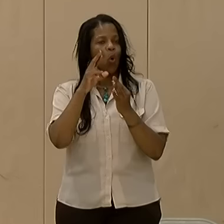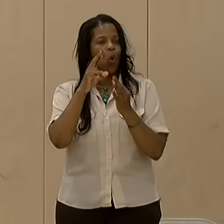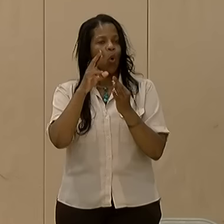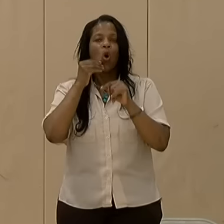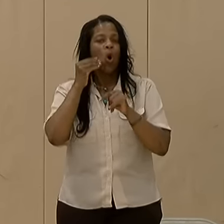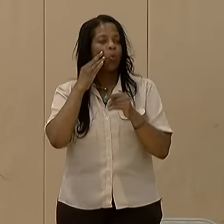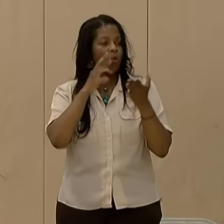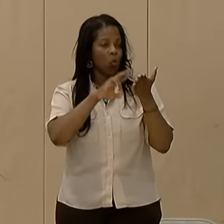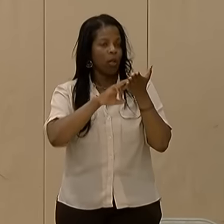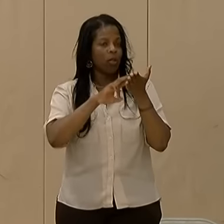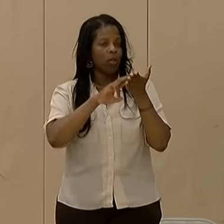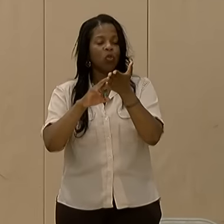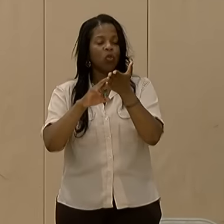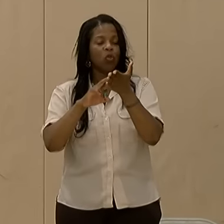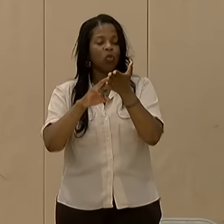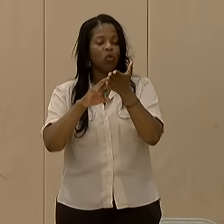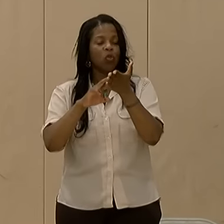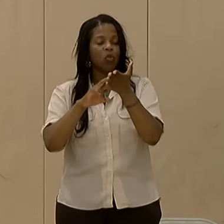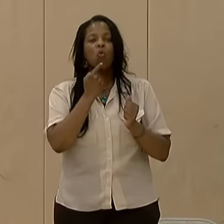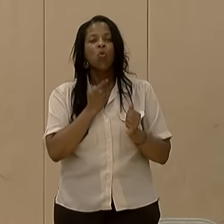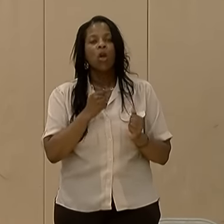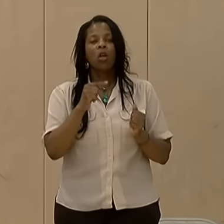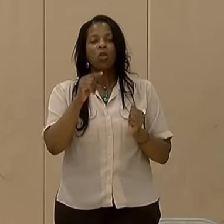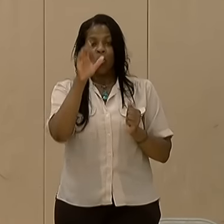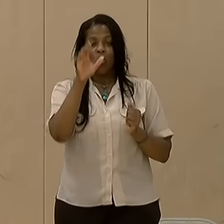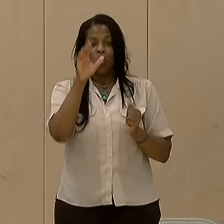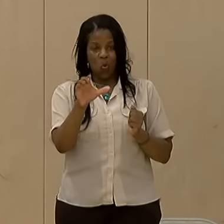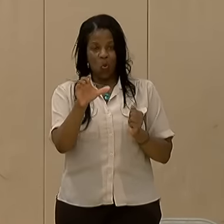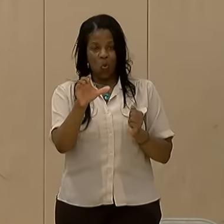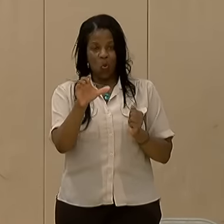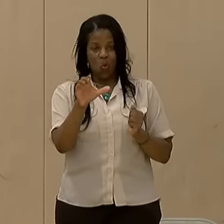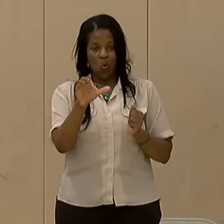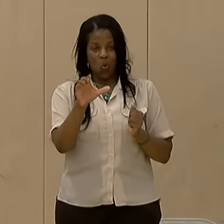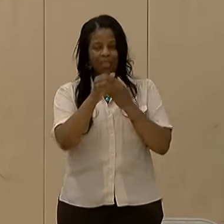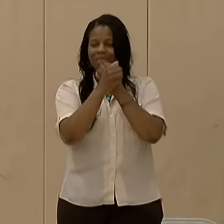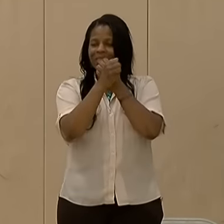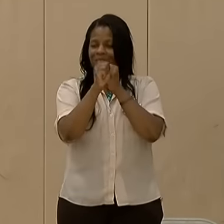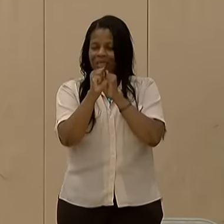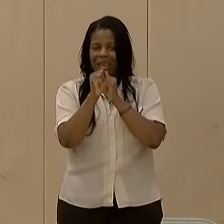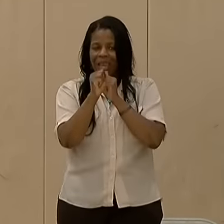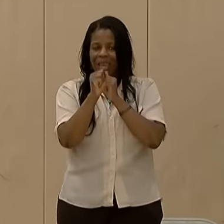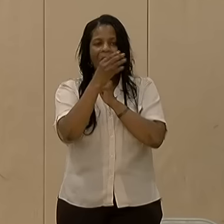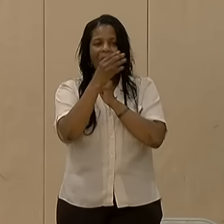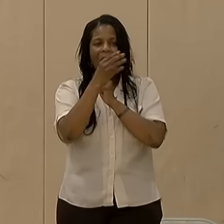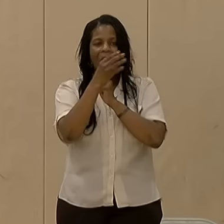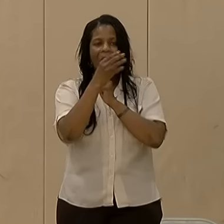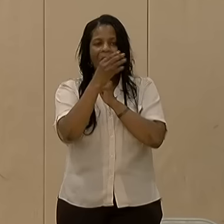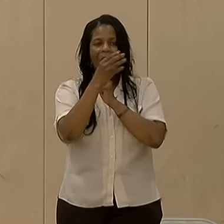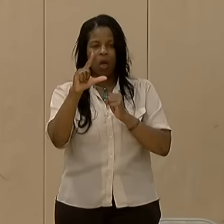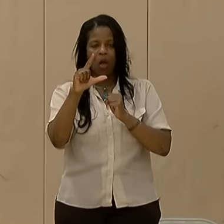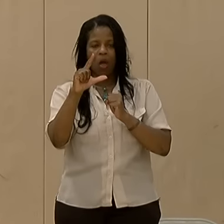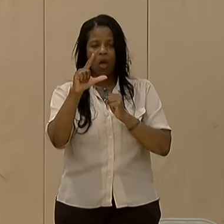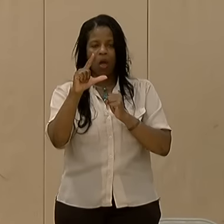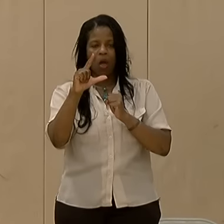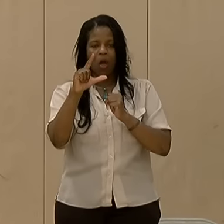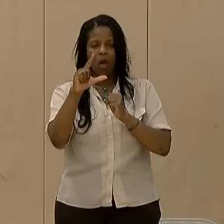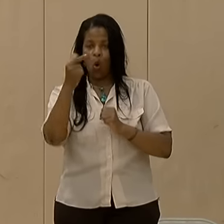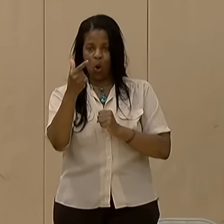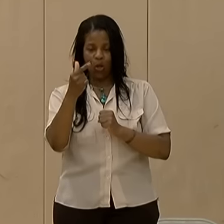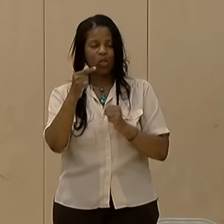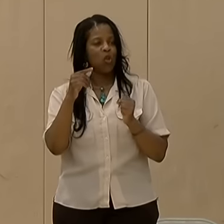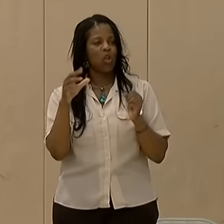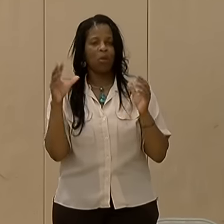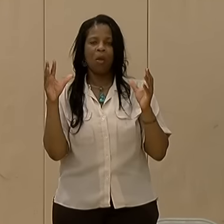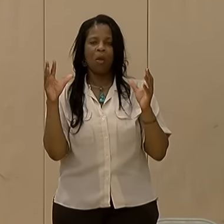and I believe the website is safeandwell.org, so that they can be reunited with family members. We have